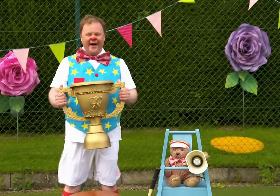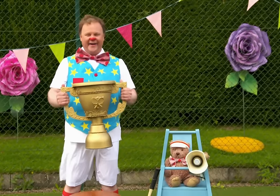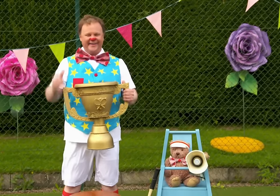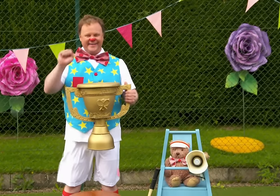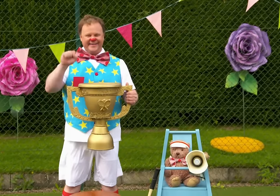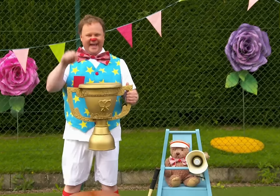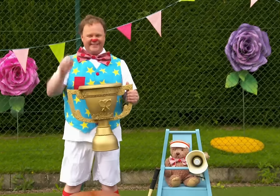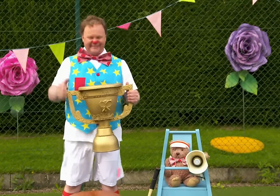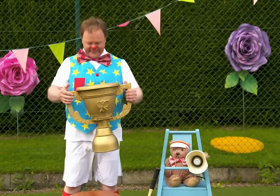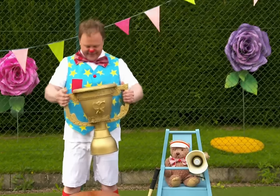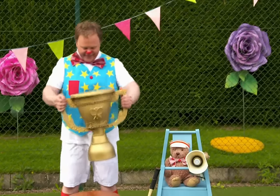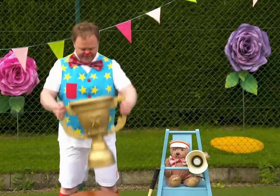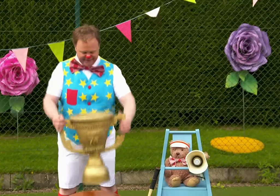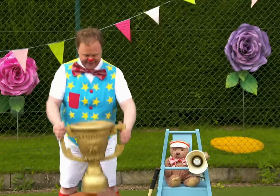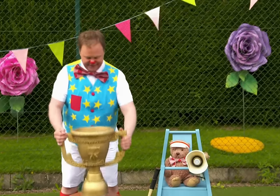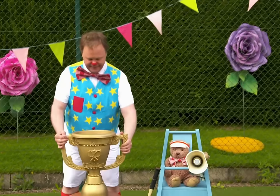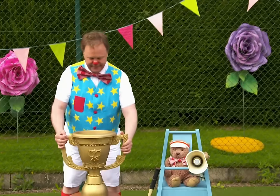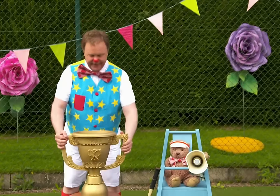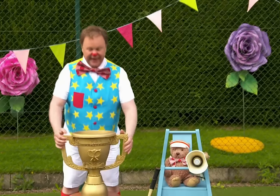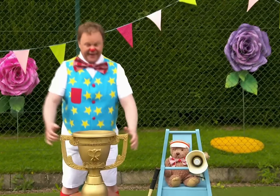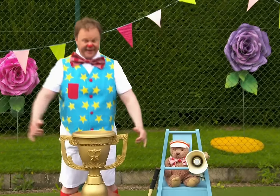Oh, yes, of course.